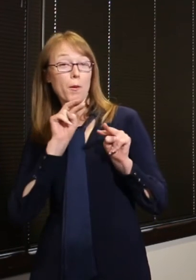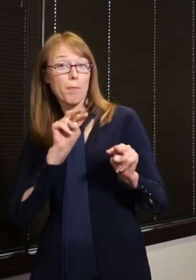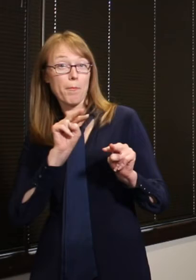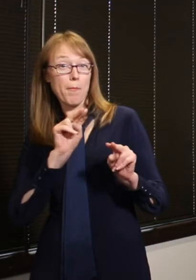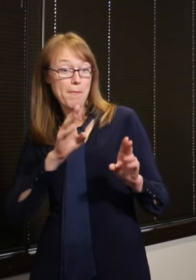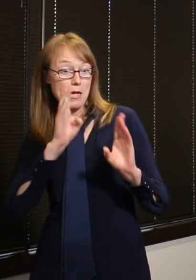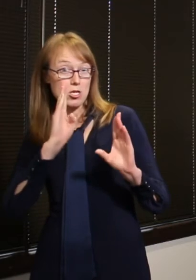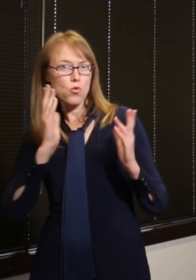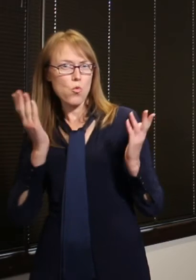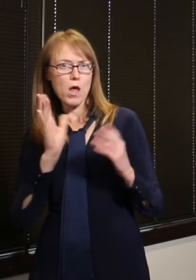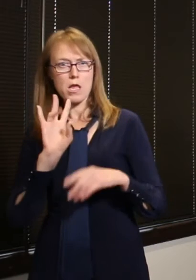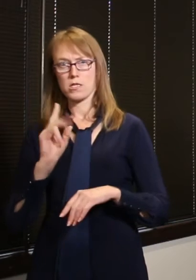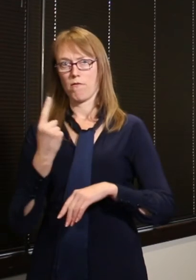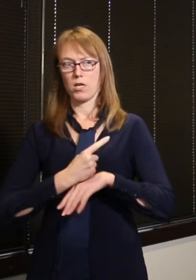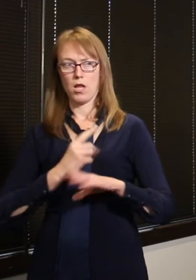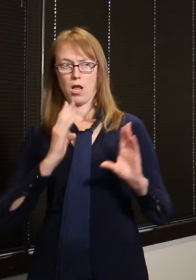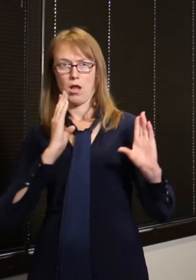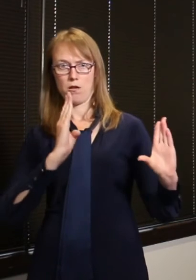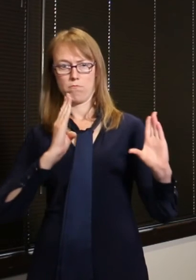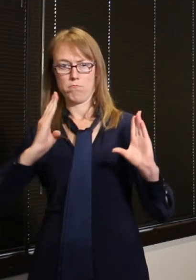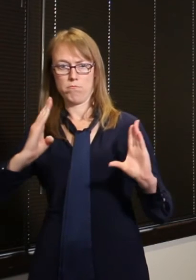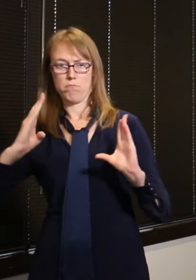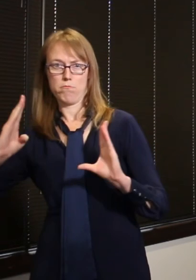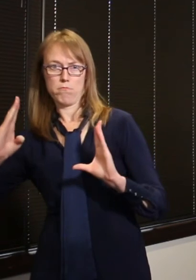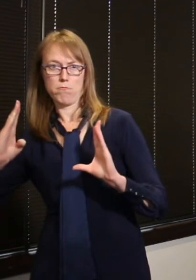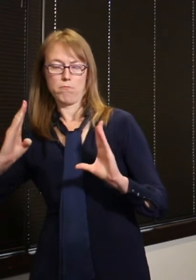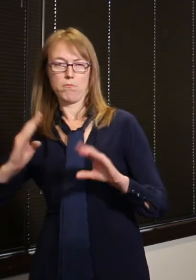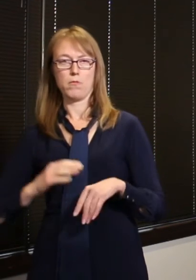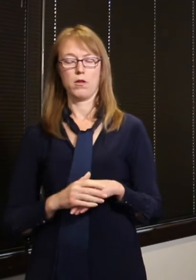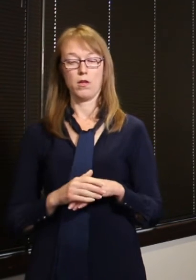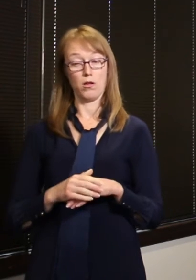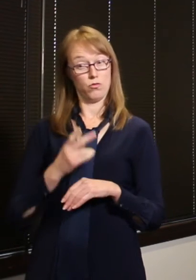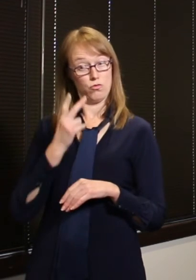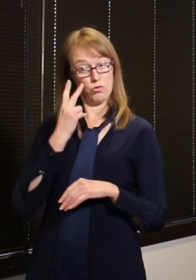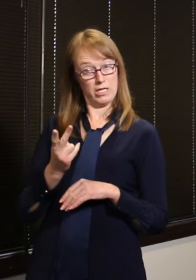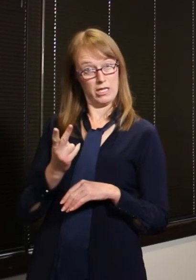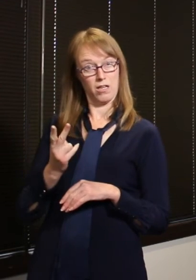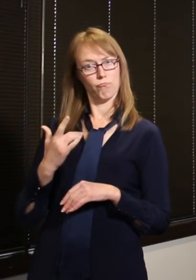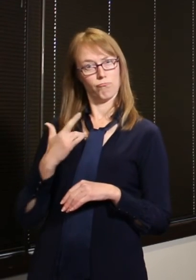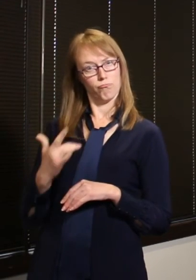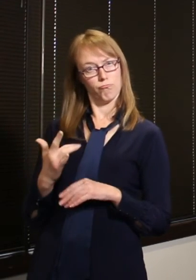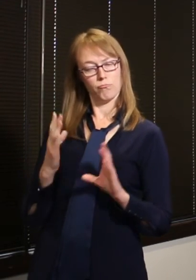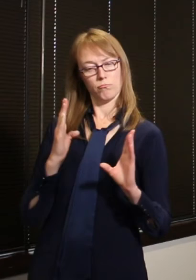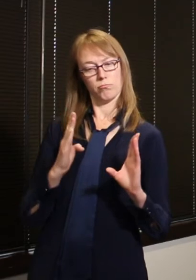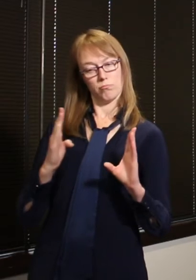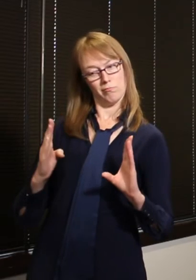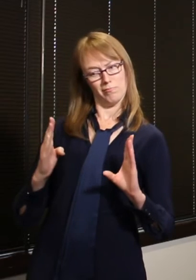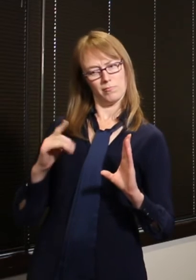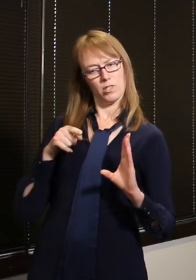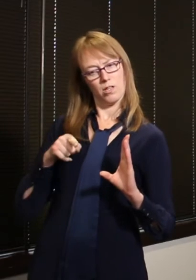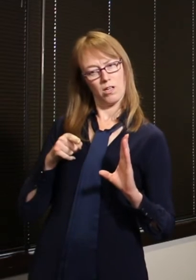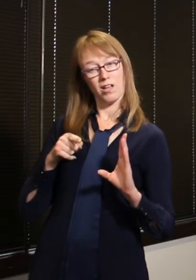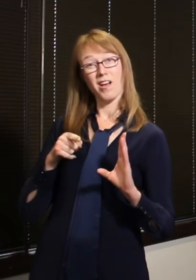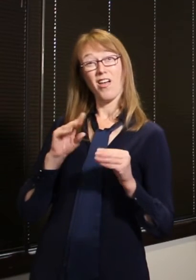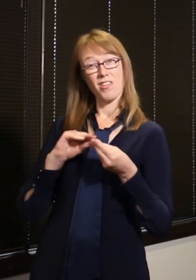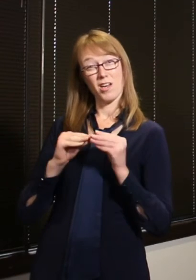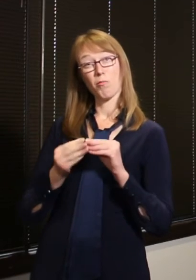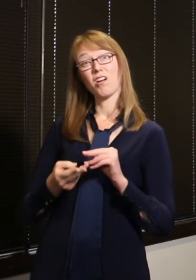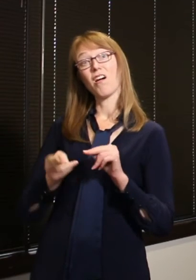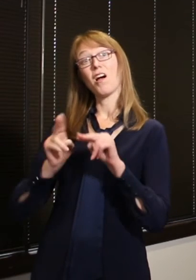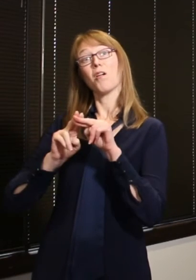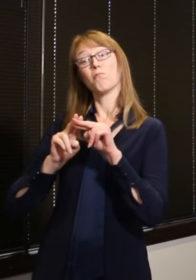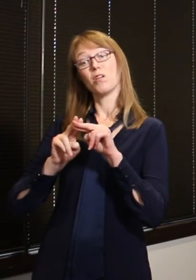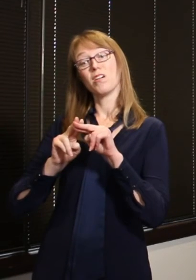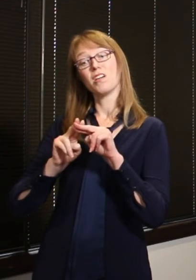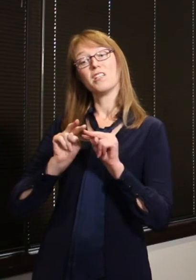trend line that it does have a slight tick up, and so this gives us a little bit of pause. So just to